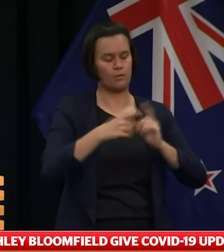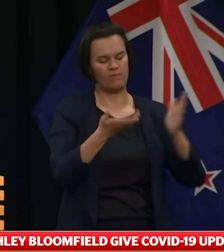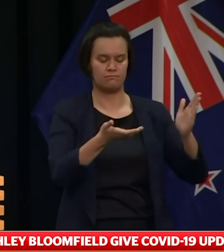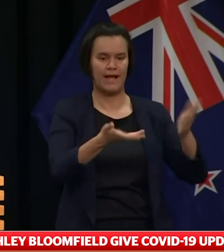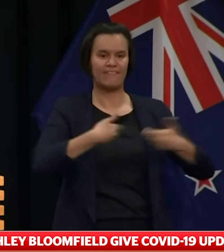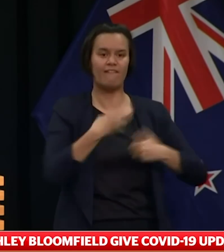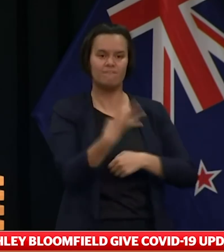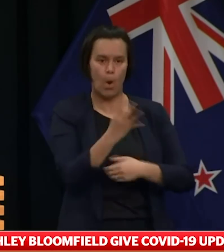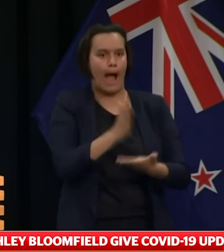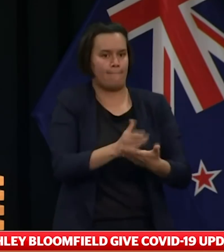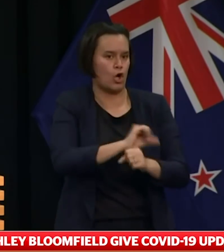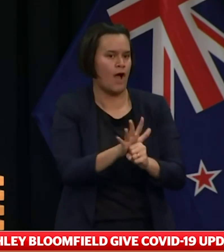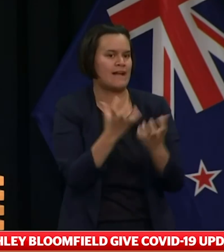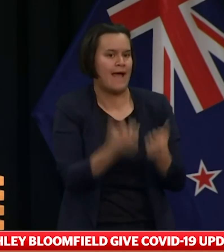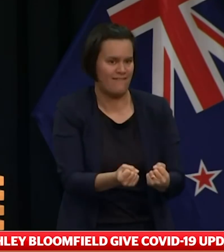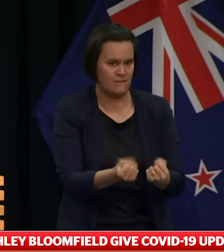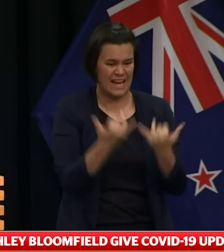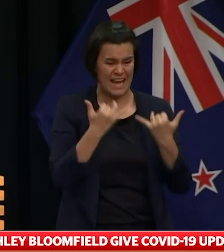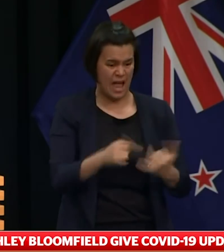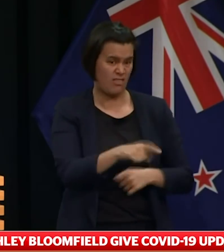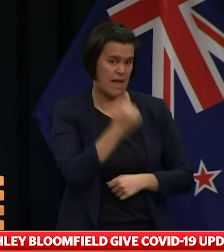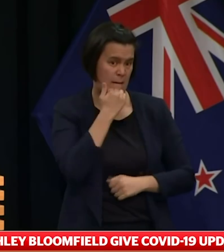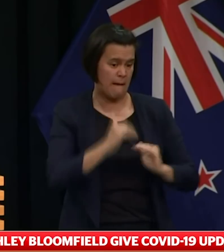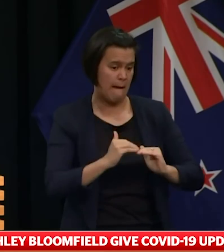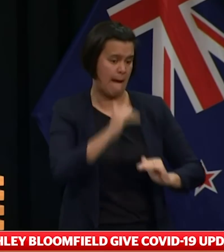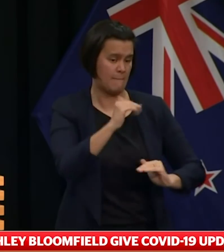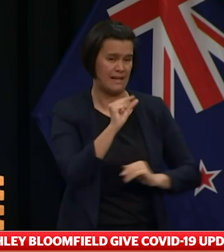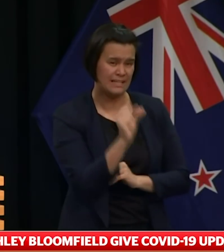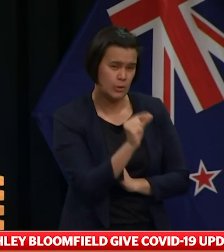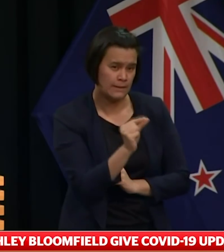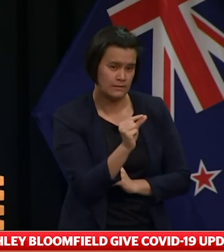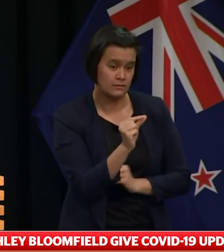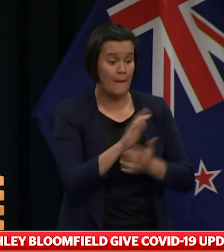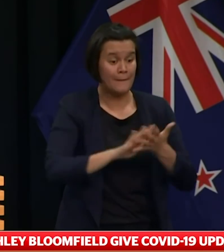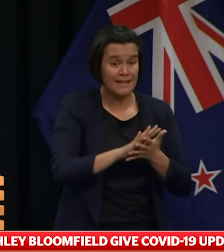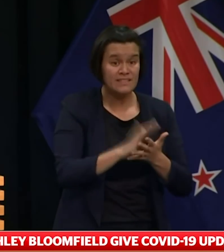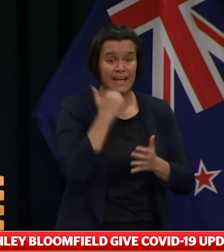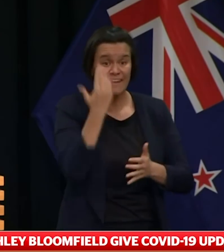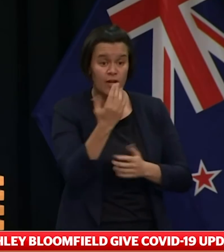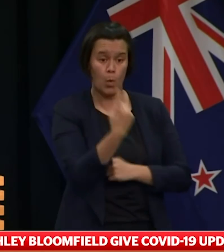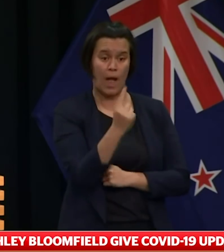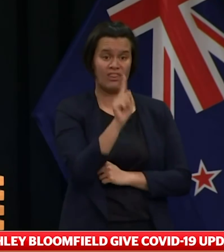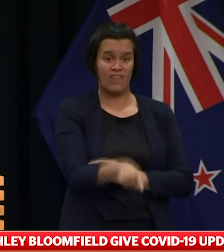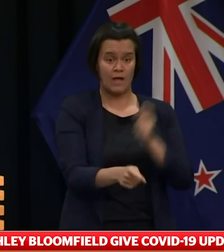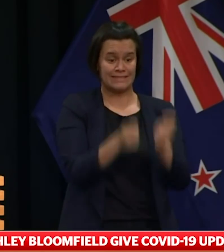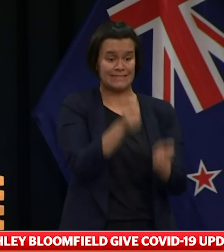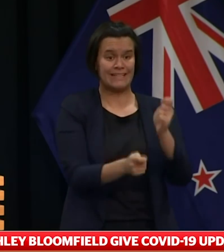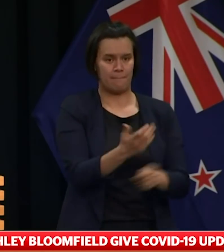and our positivity rate still remains one of the lowest, if not the lowest, in the